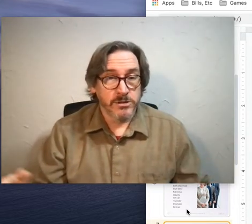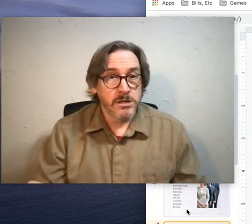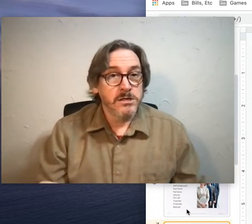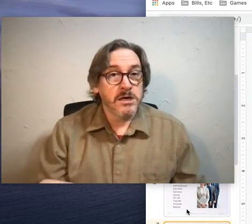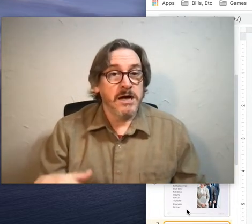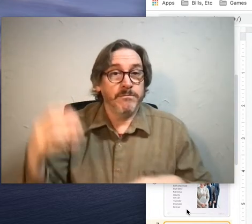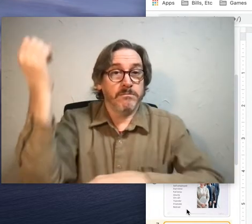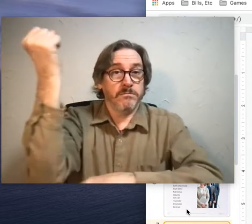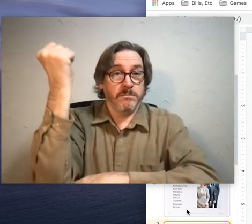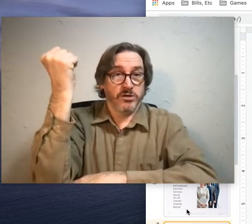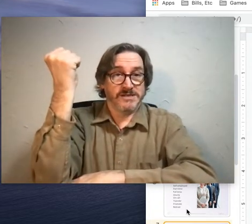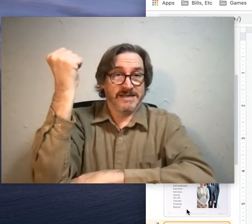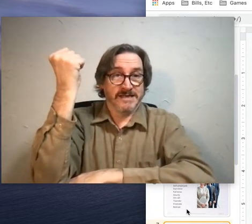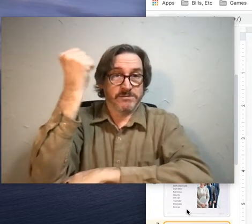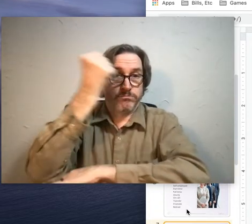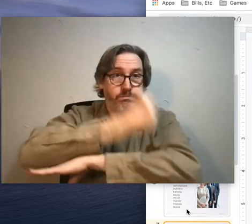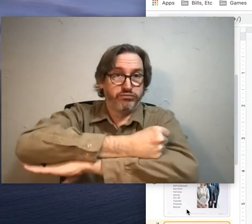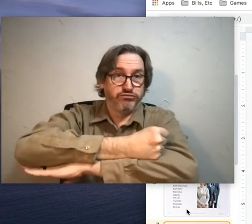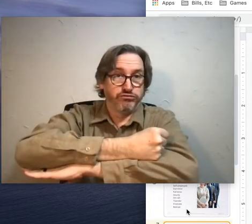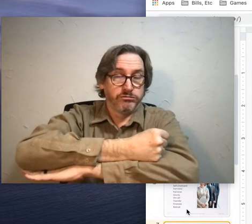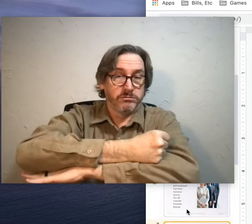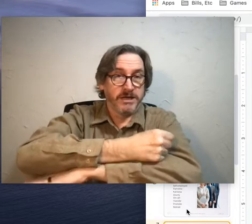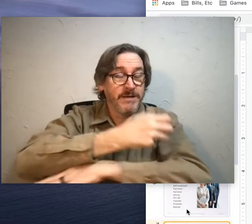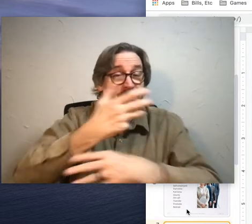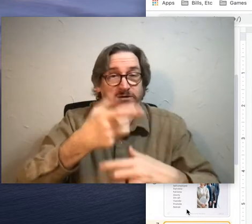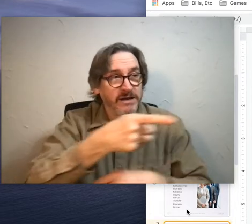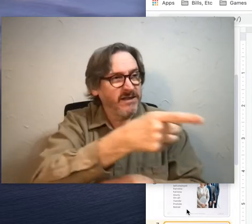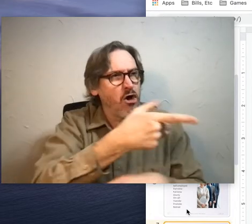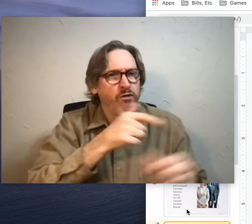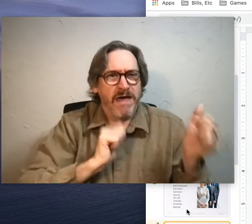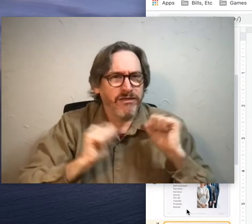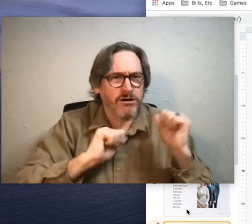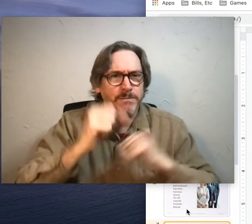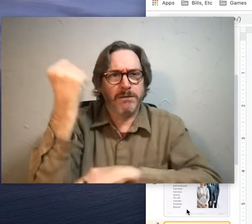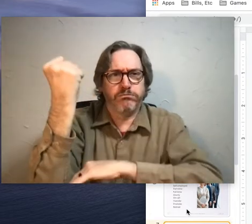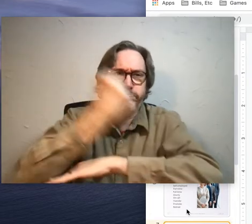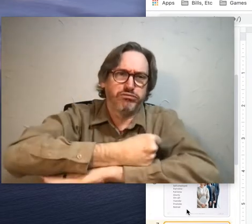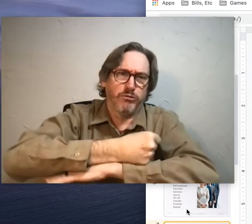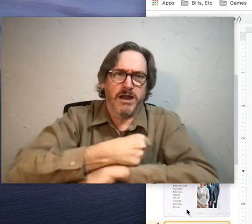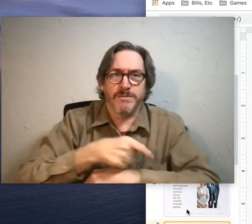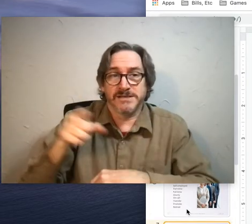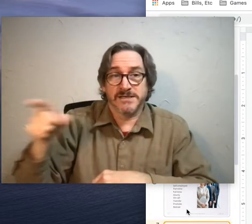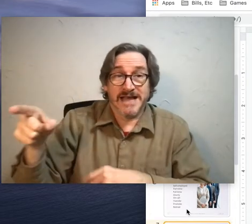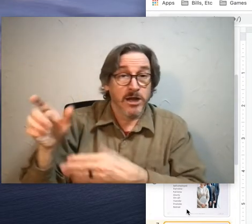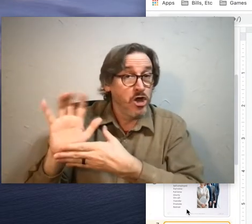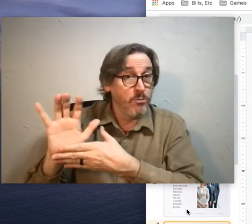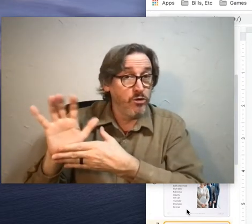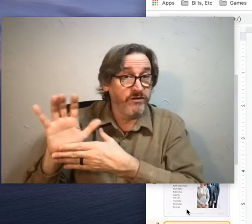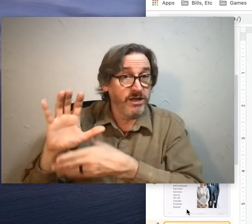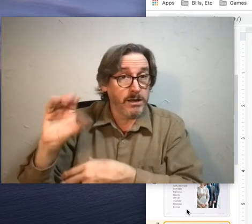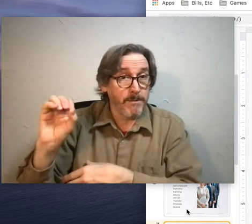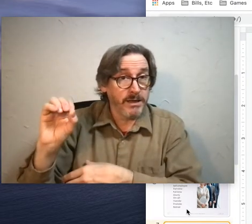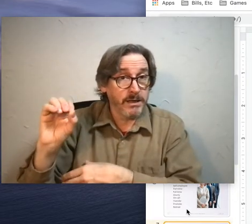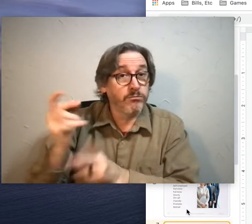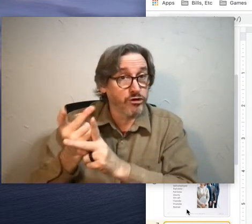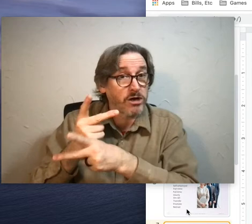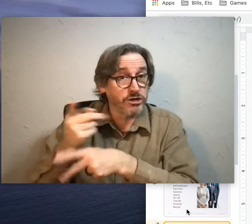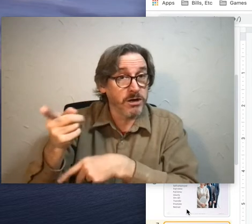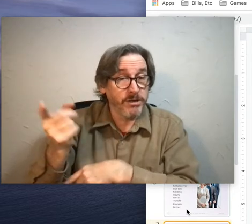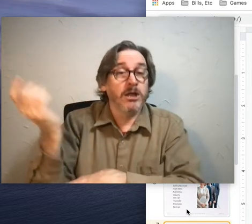business, you'll see this. Can be for anything. Oh, that theater company went out of business. That movie